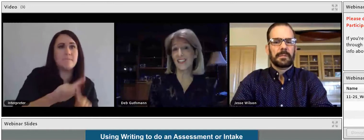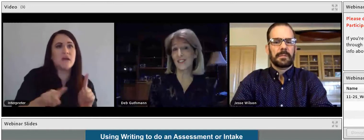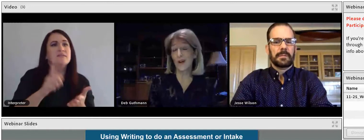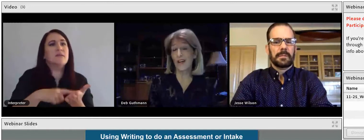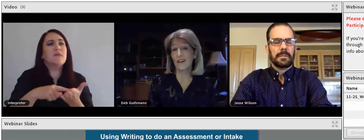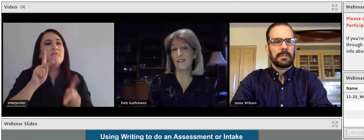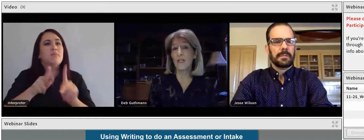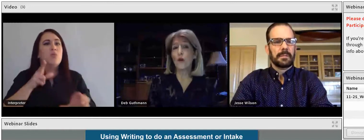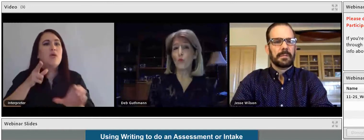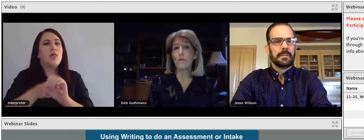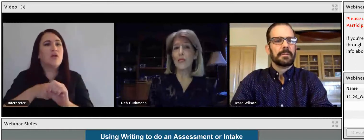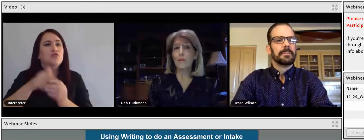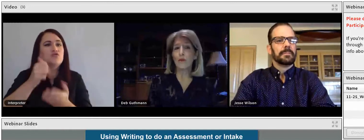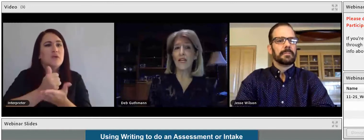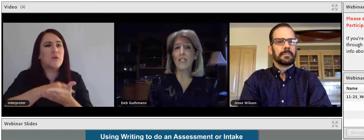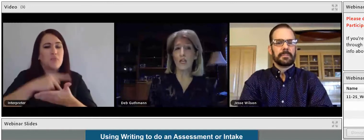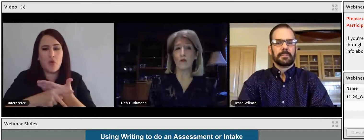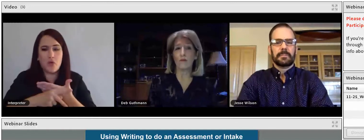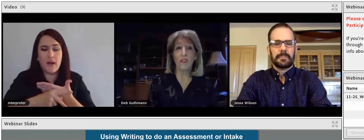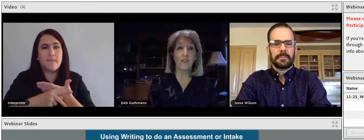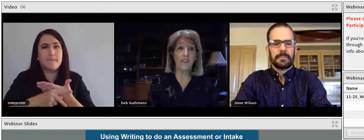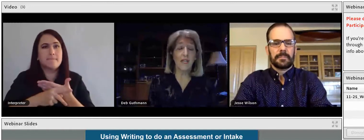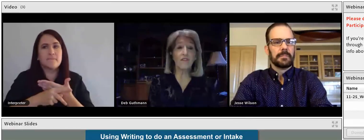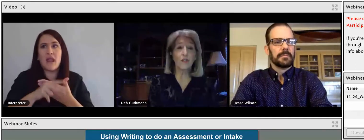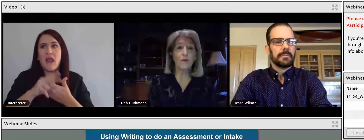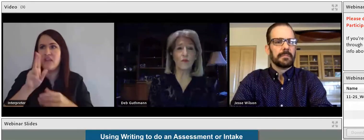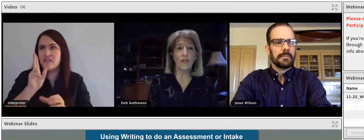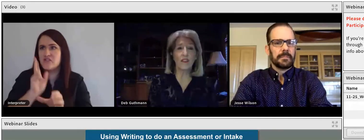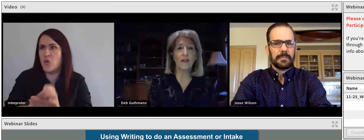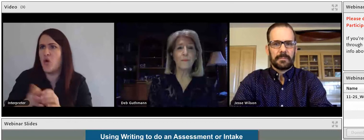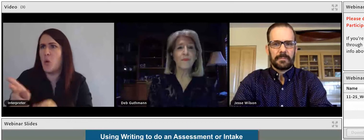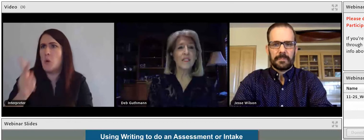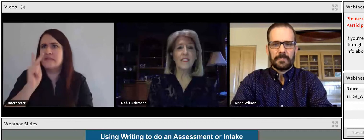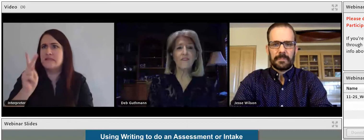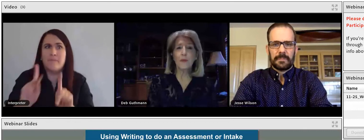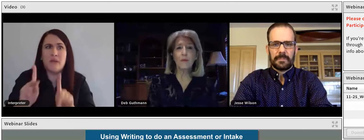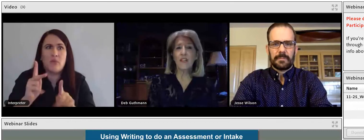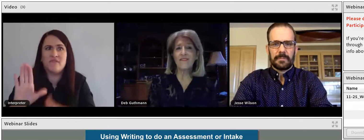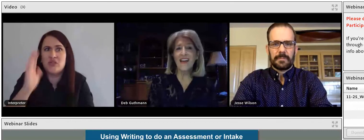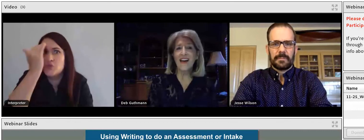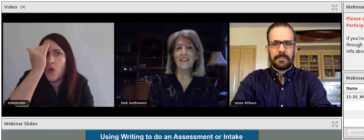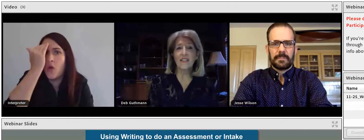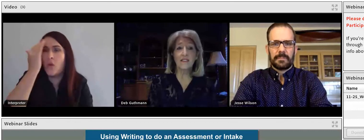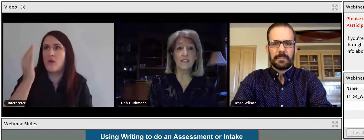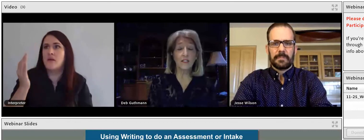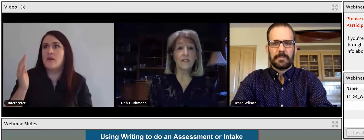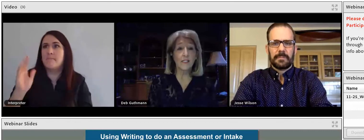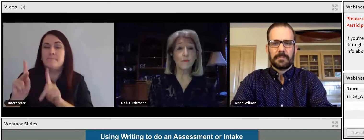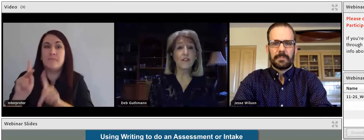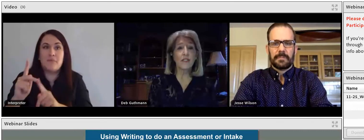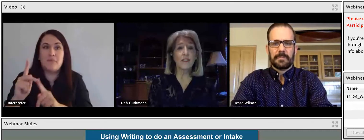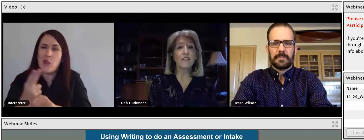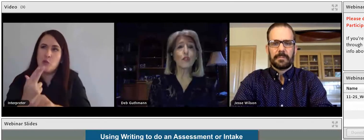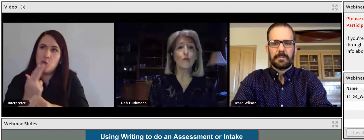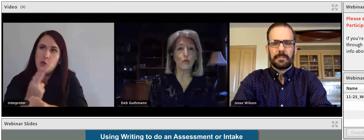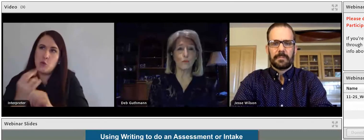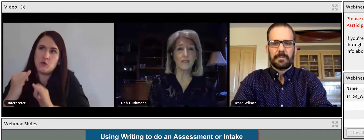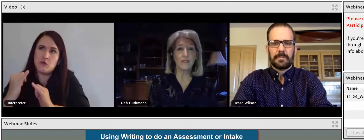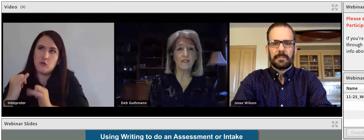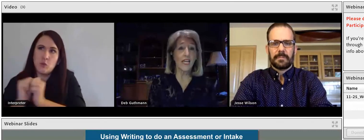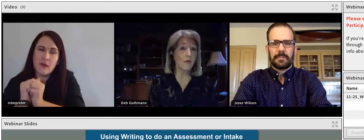in Kentucky as well, with people they know that they may have used with. deaf people have not necessarily